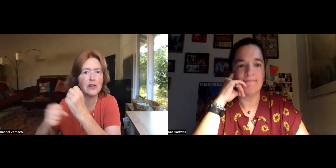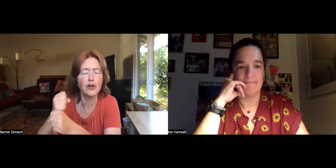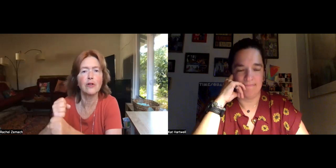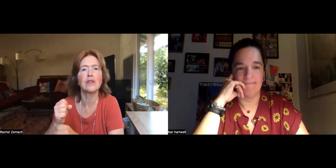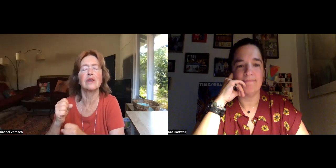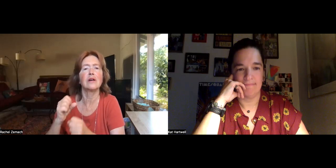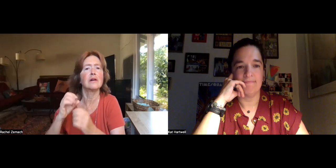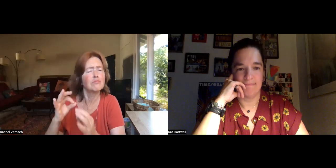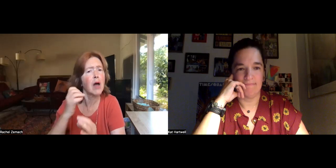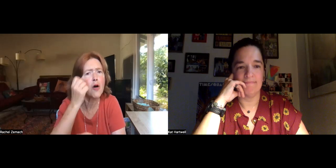years.